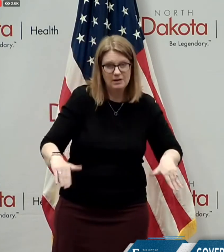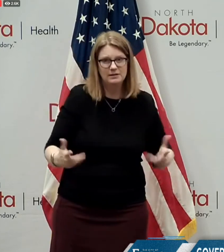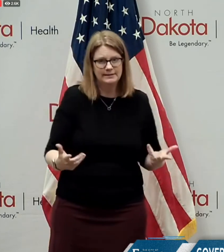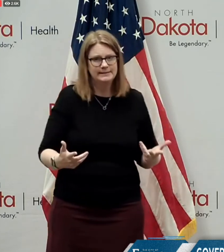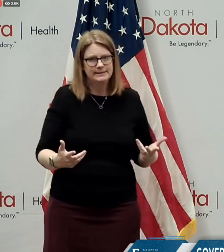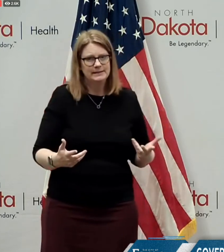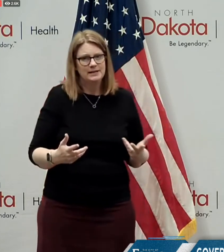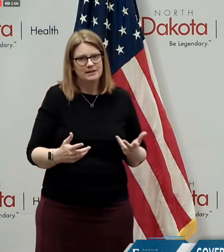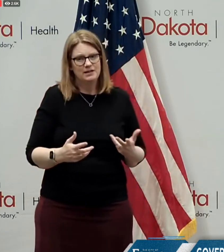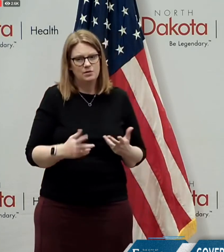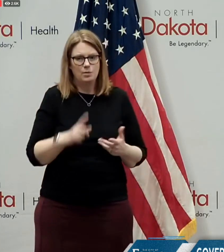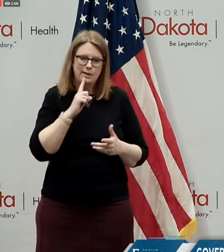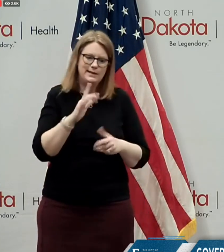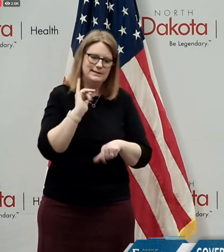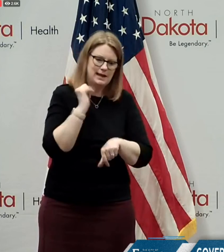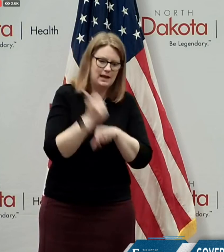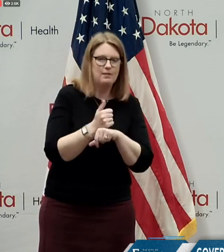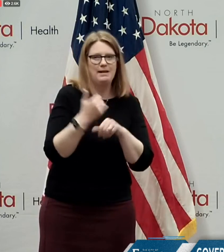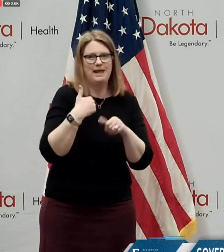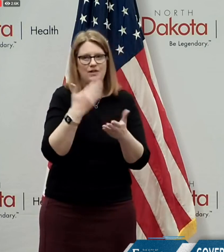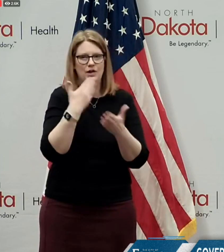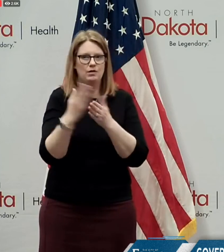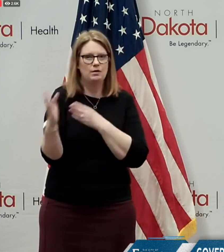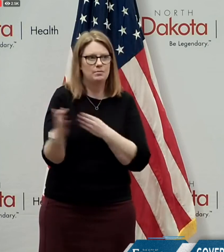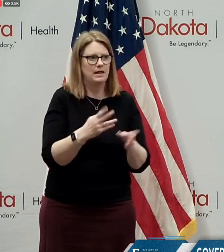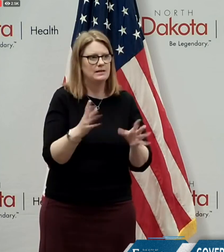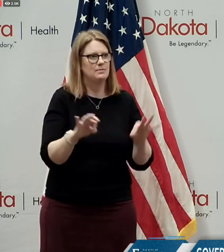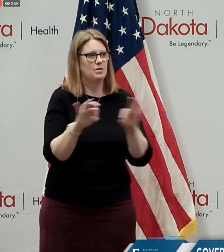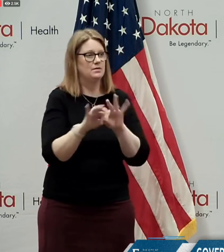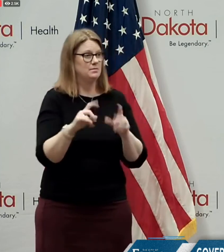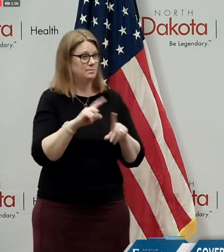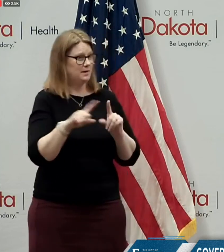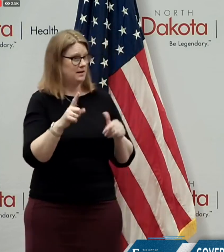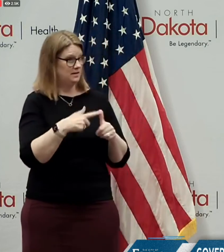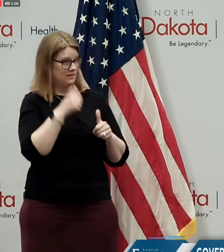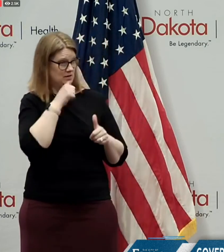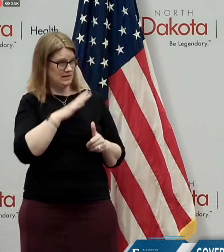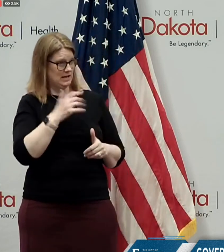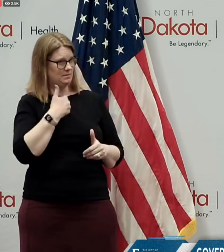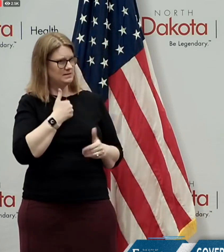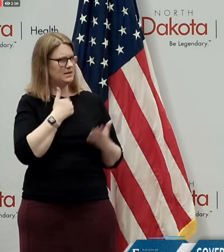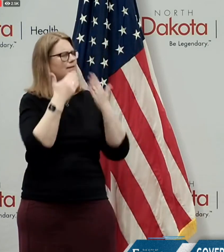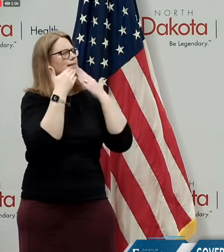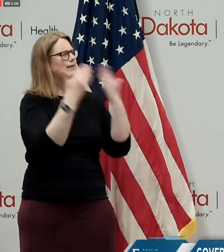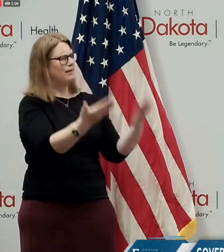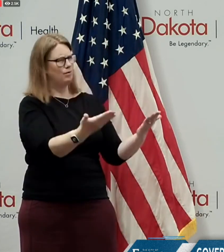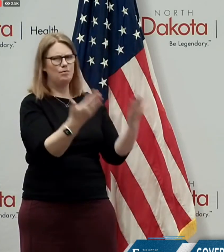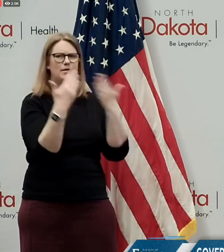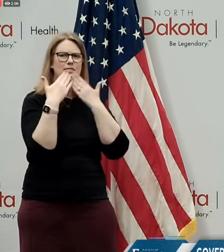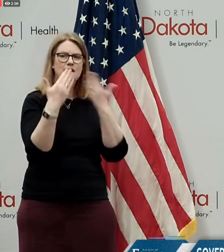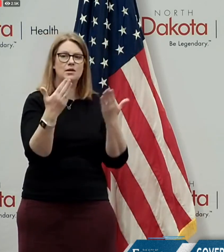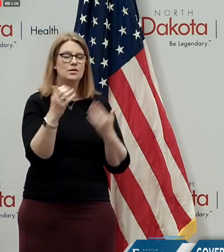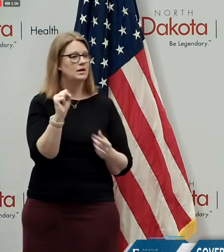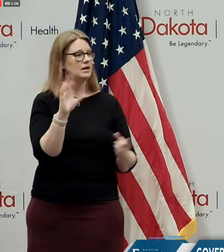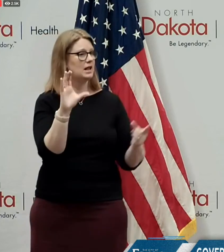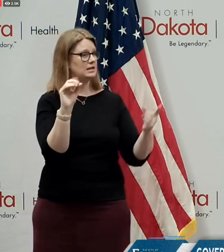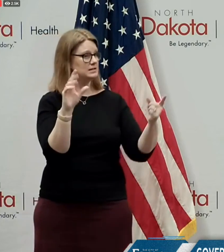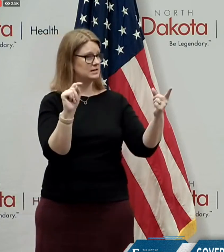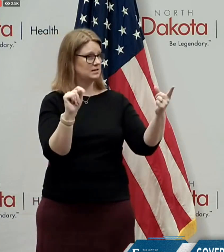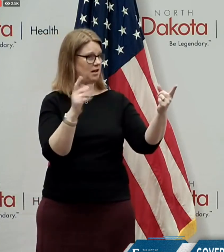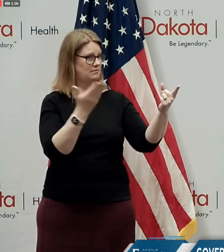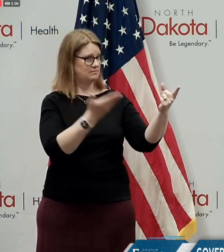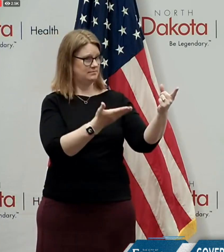execution matters, and we're very grateful. So on behalf of the First Lady and myself, we say thank you. And Scott, to your remarks, yes,